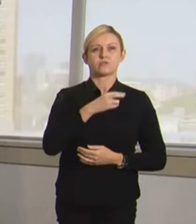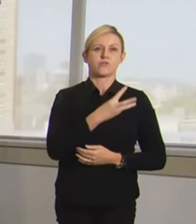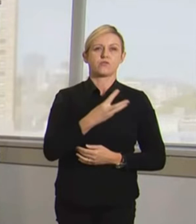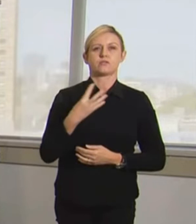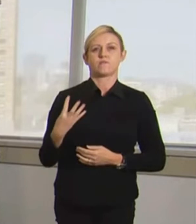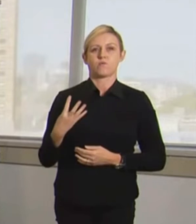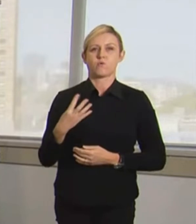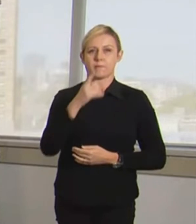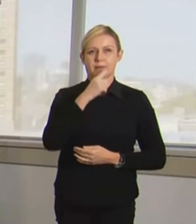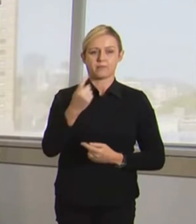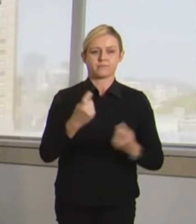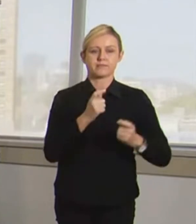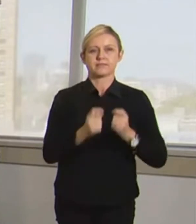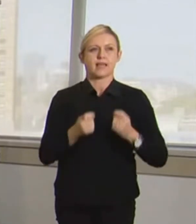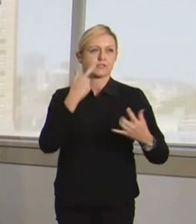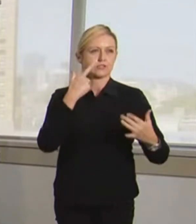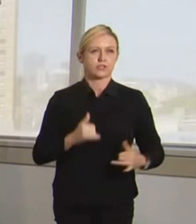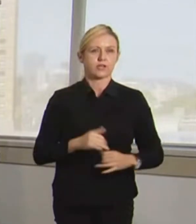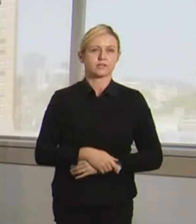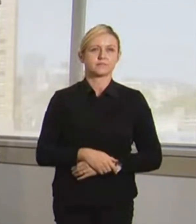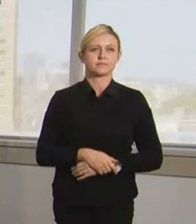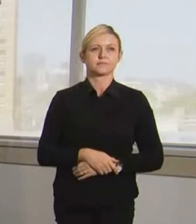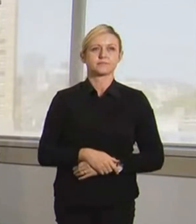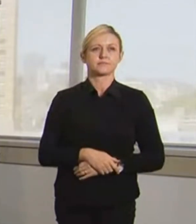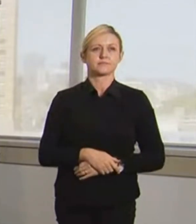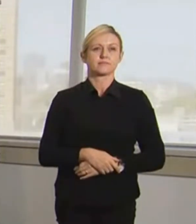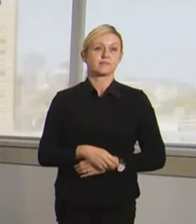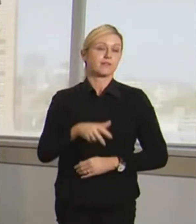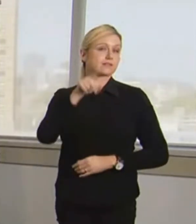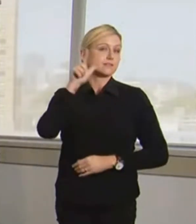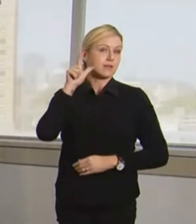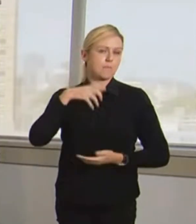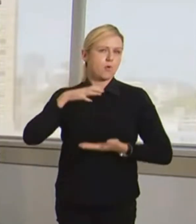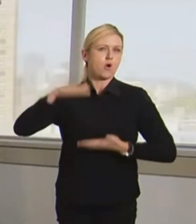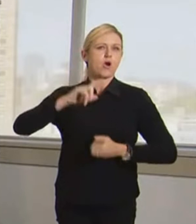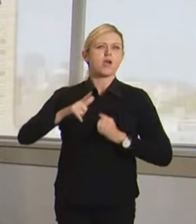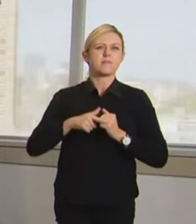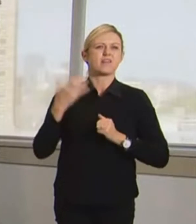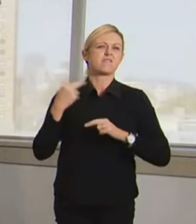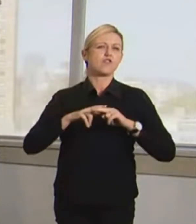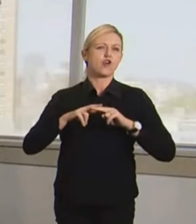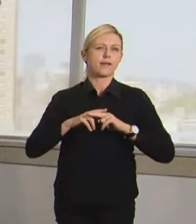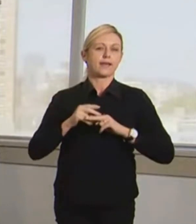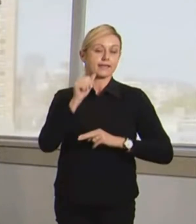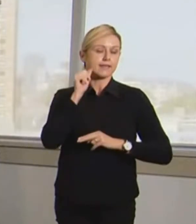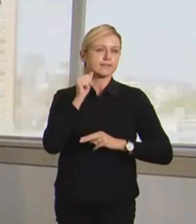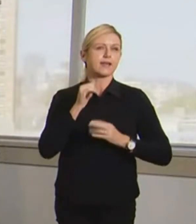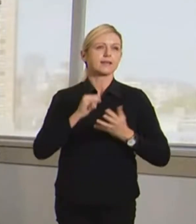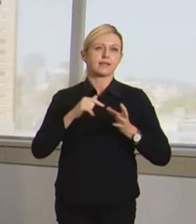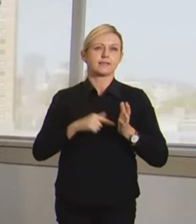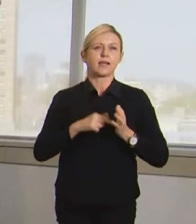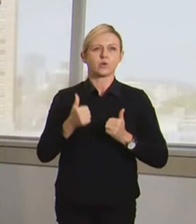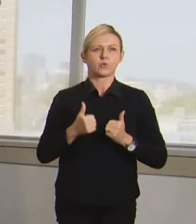7,234 cases. That was obviously less than the day before, but that was a weekday. But as I said, a very good result, and I just encourage the community again.